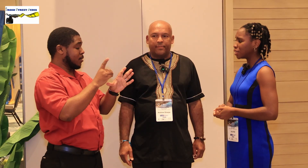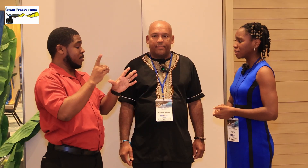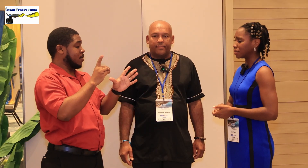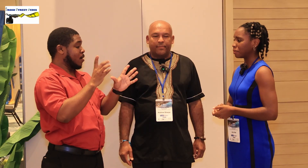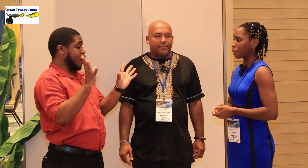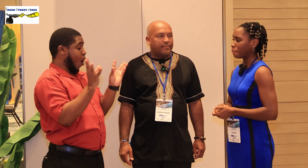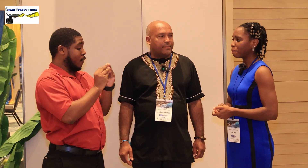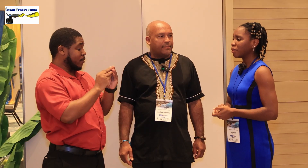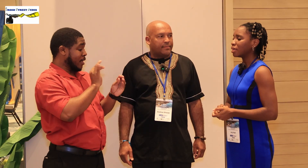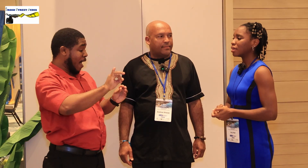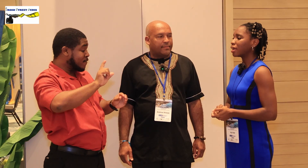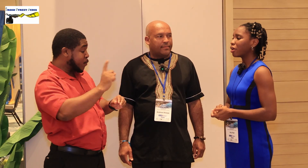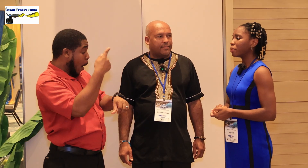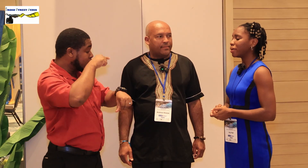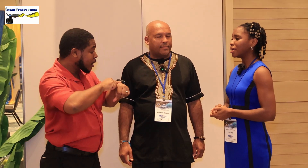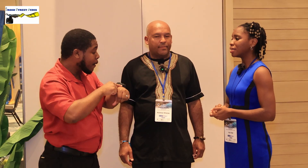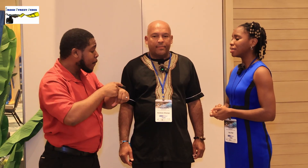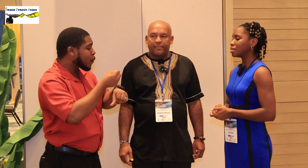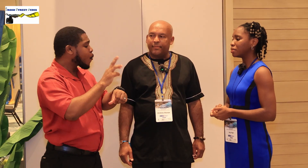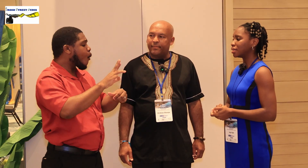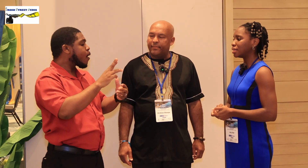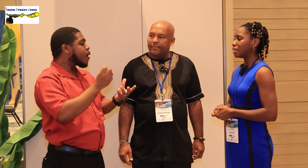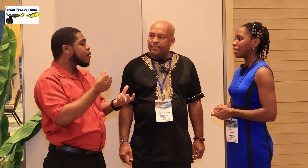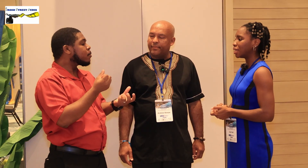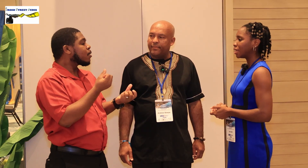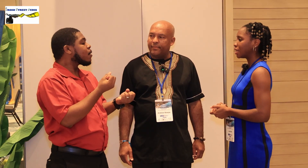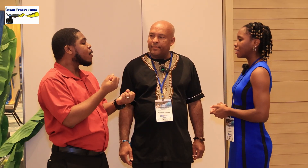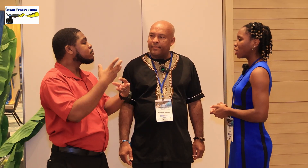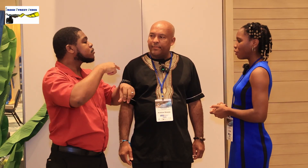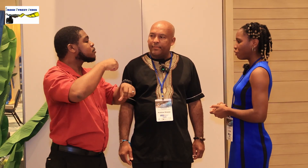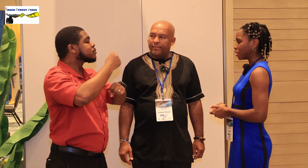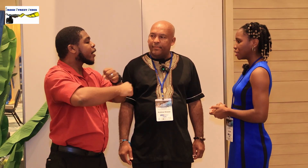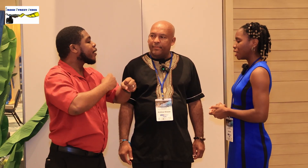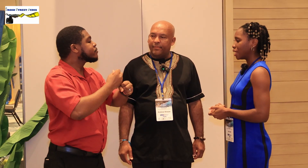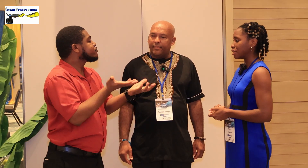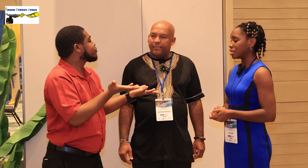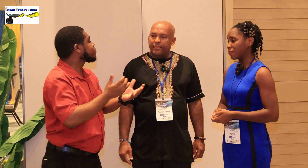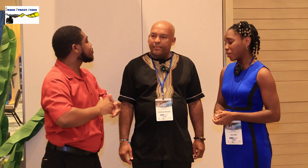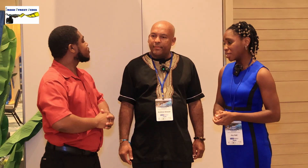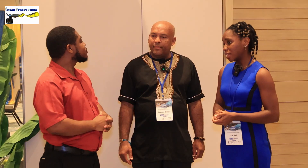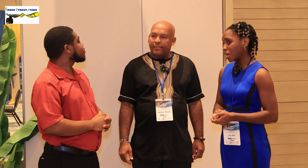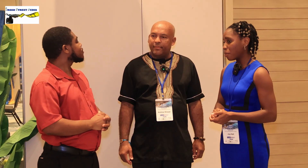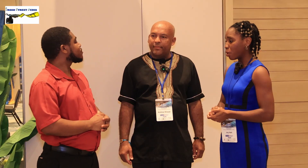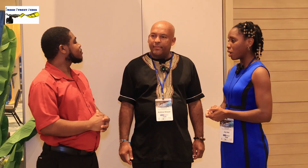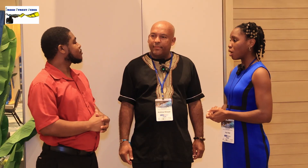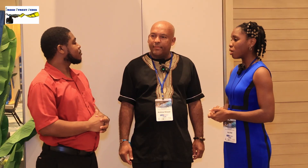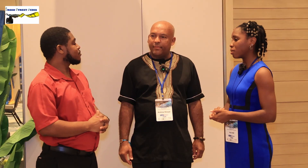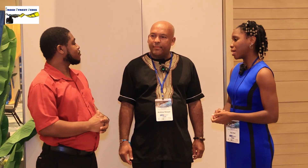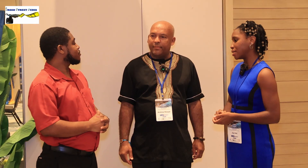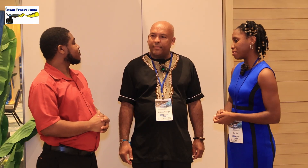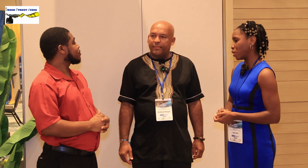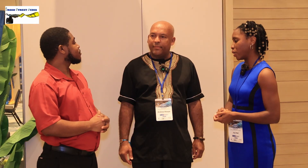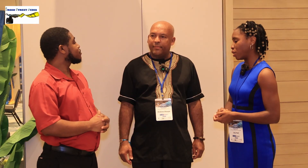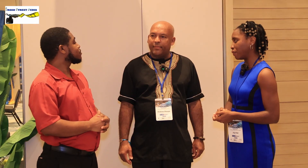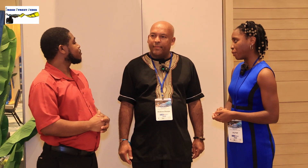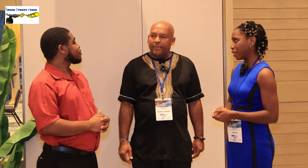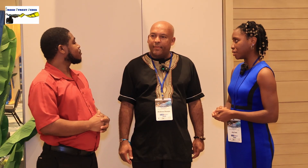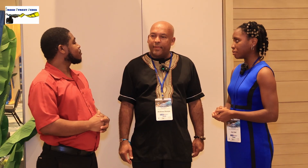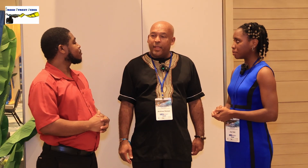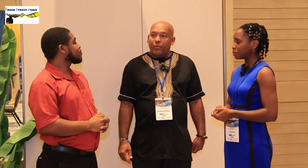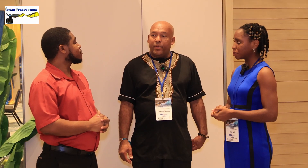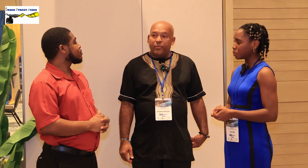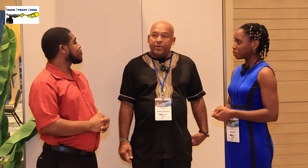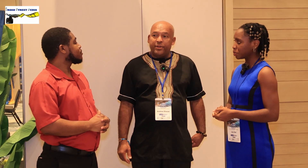So, question. The Caribbean Disability Conference, is this the first time or how long has it been going on